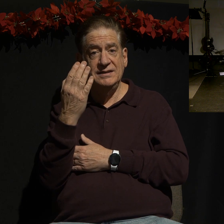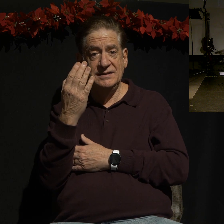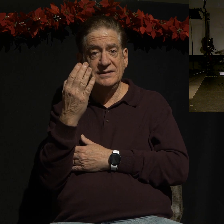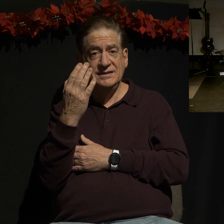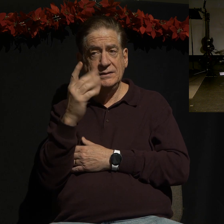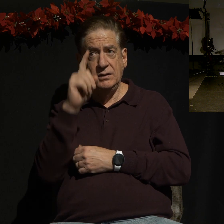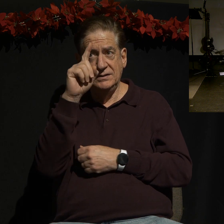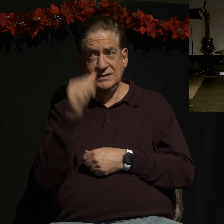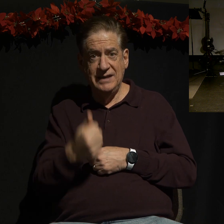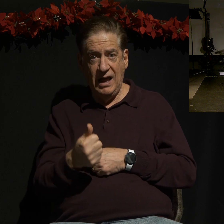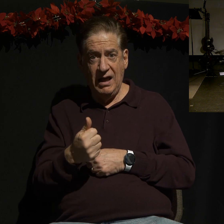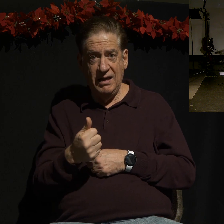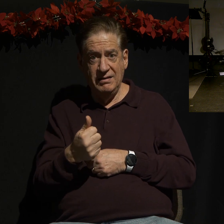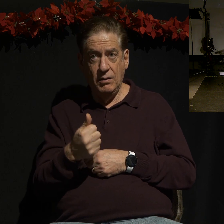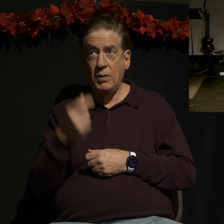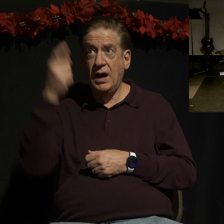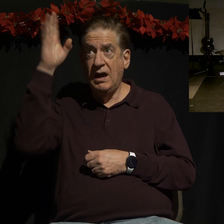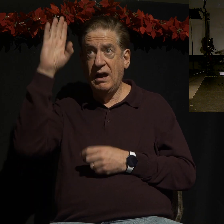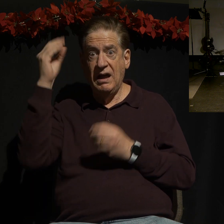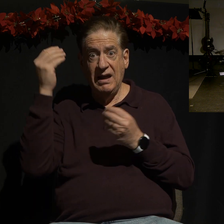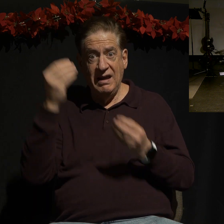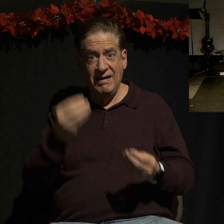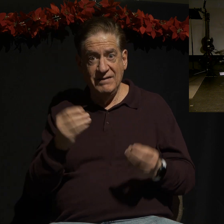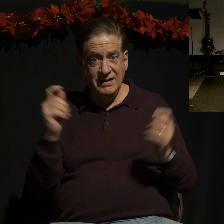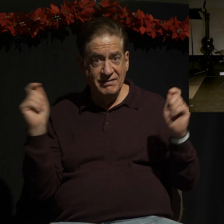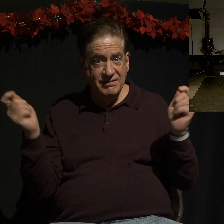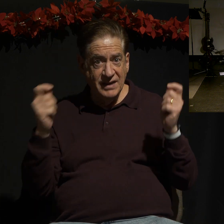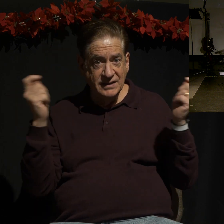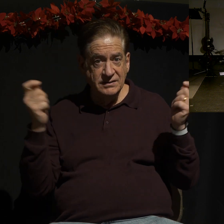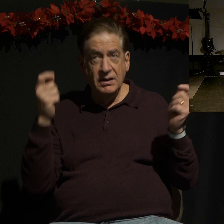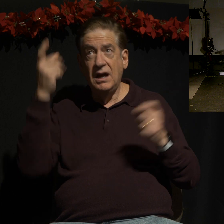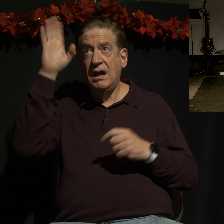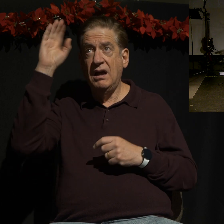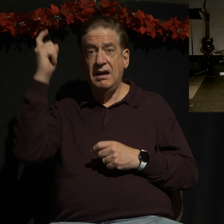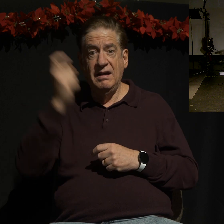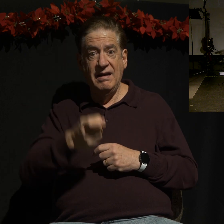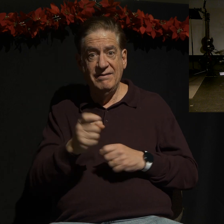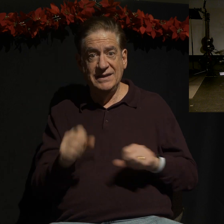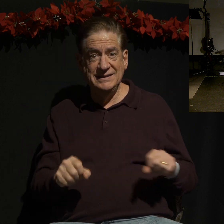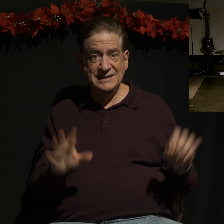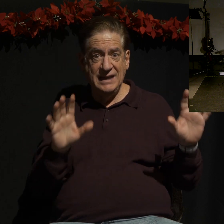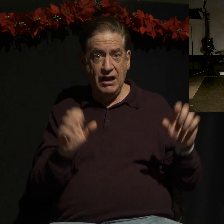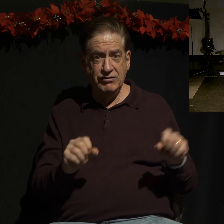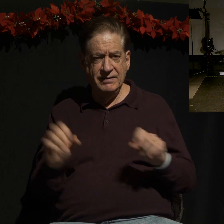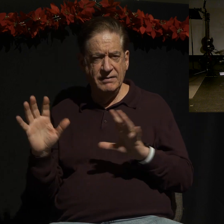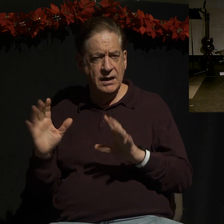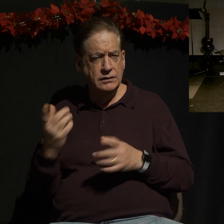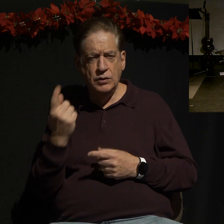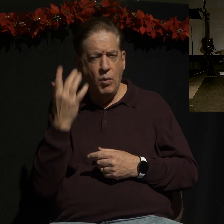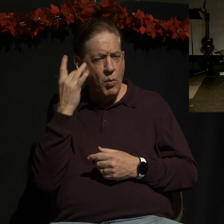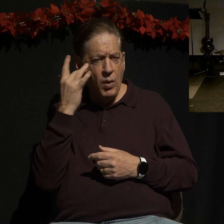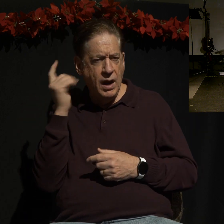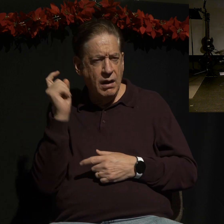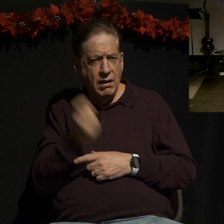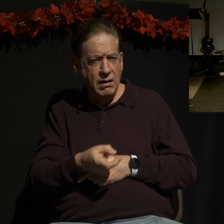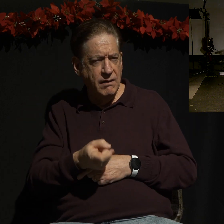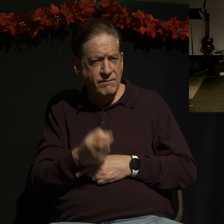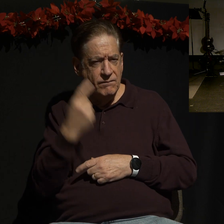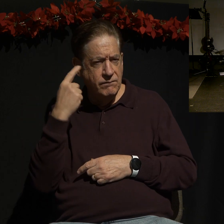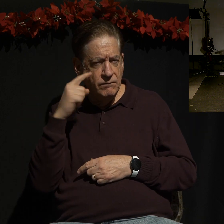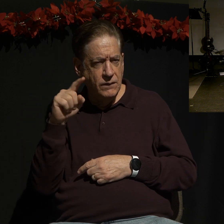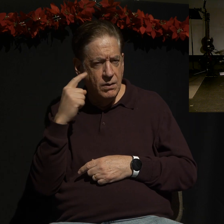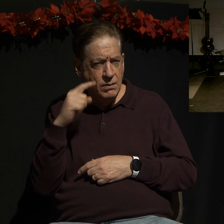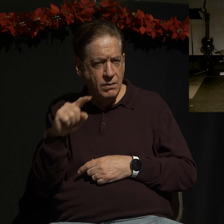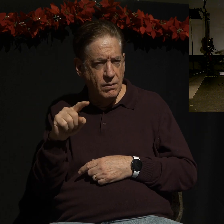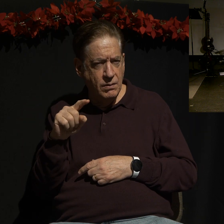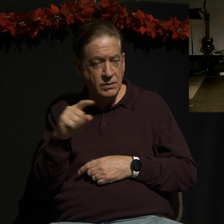right? When God gave them the festivals, when God gave them the sacrifices, what did He give them for? So that they